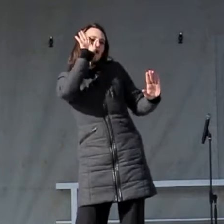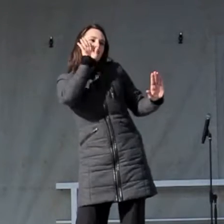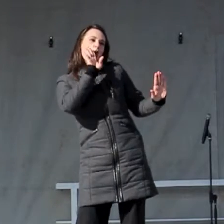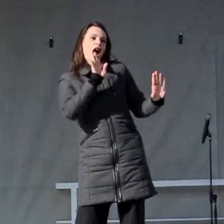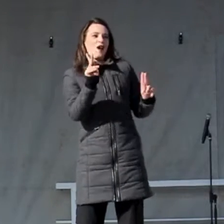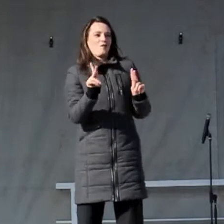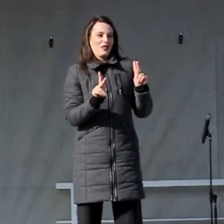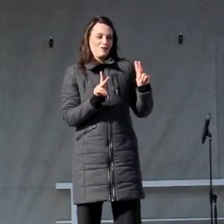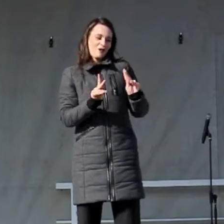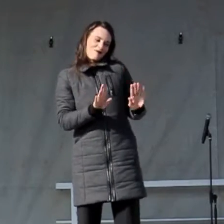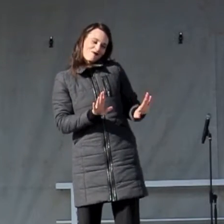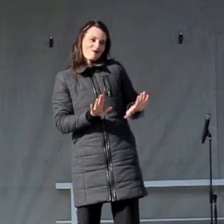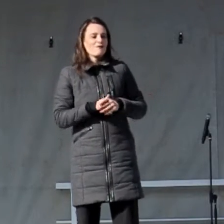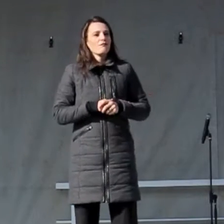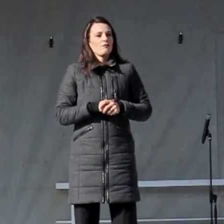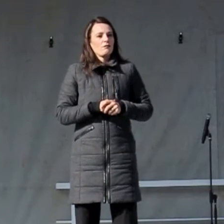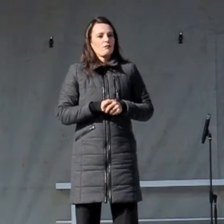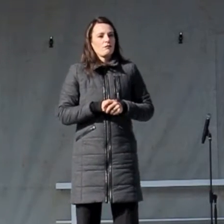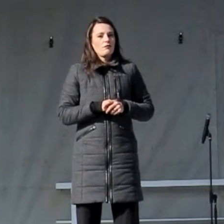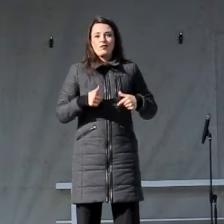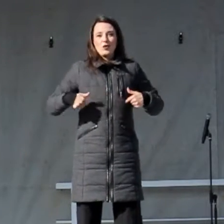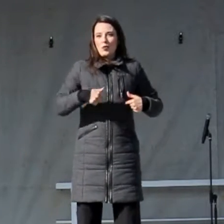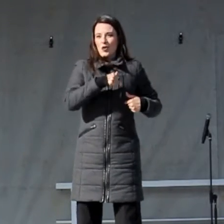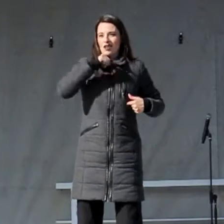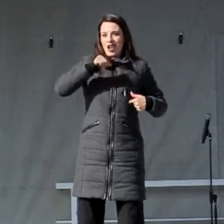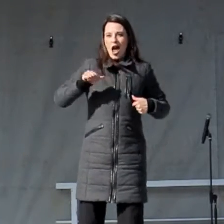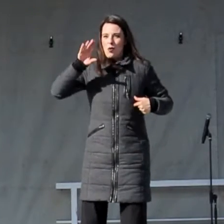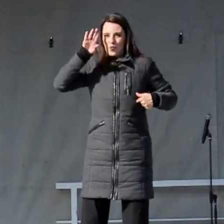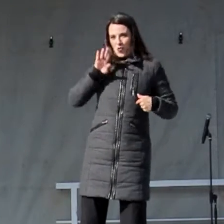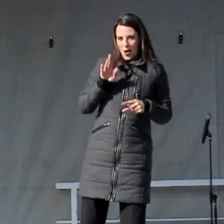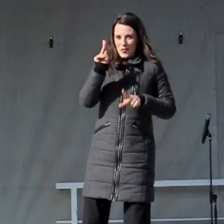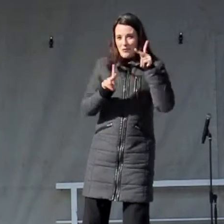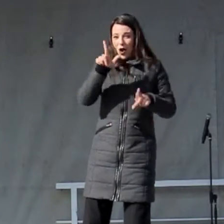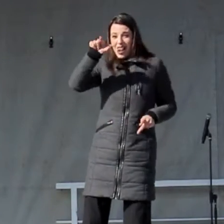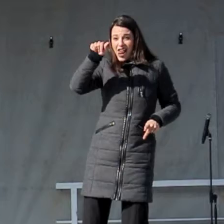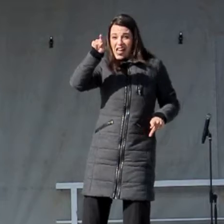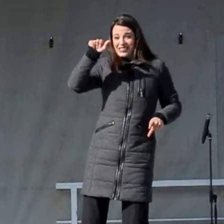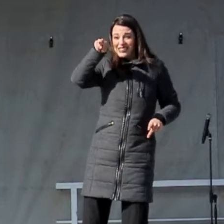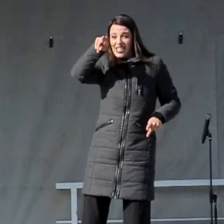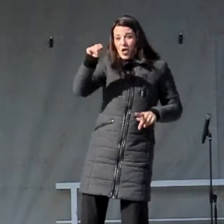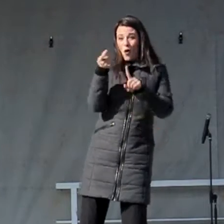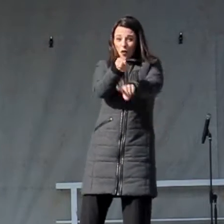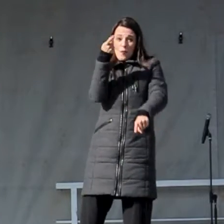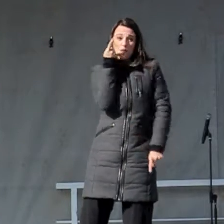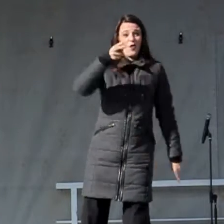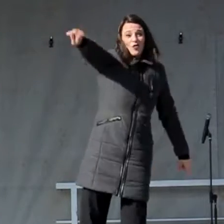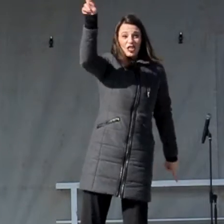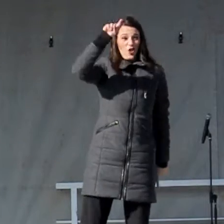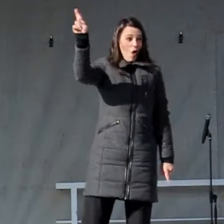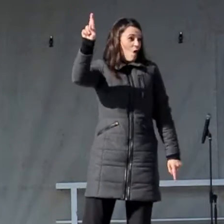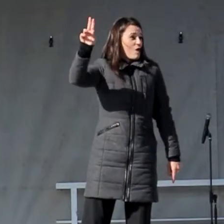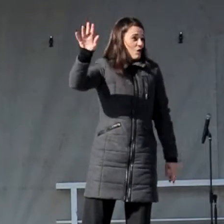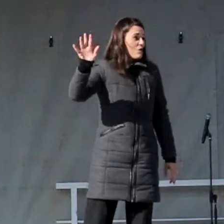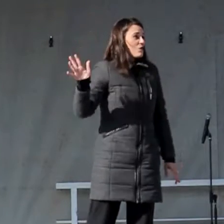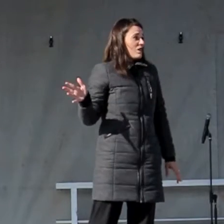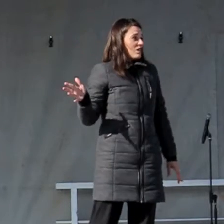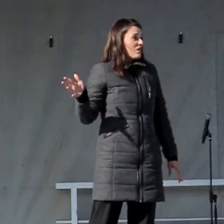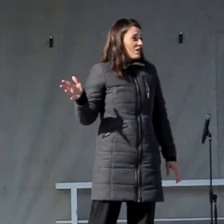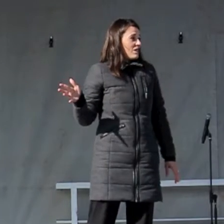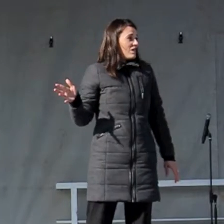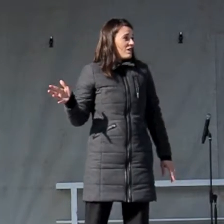Yes. We're not brown people, we're Latinos. Yes. From Puerto Rico. Yes.